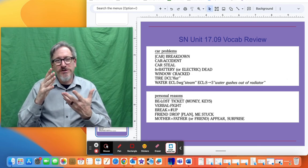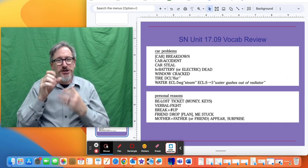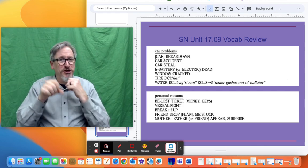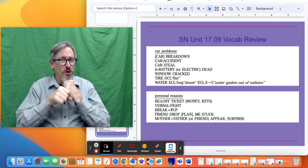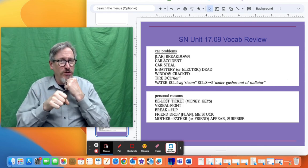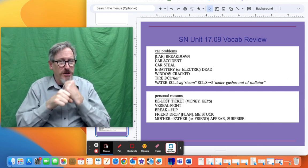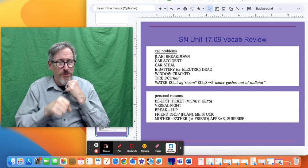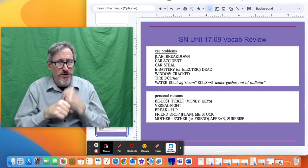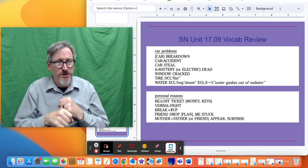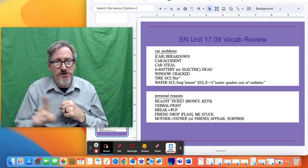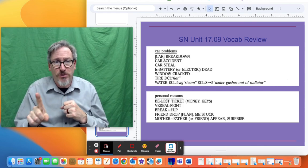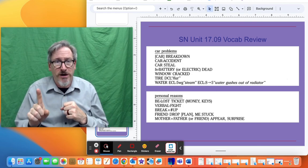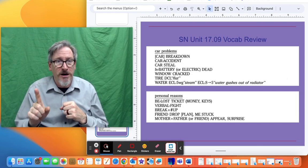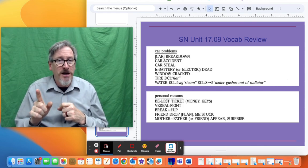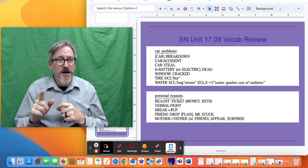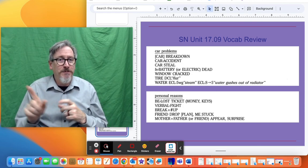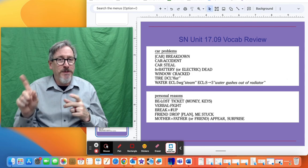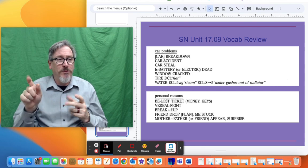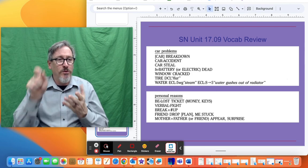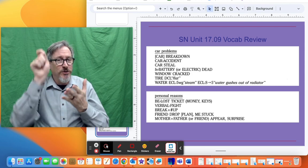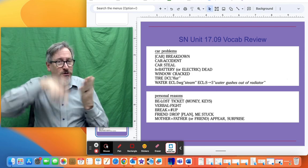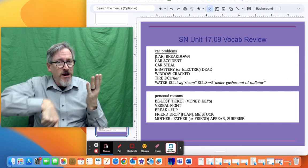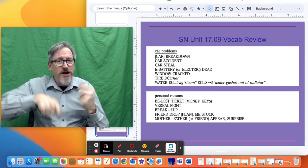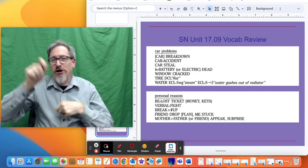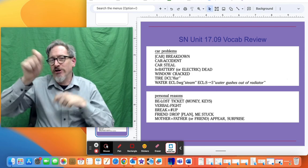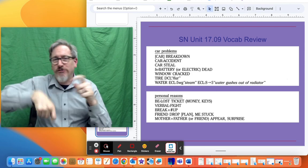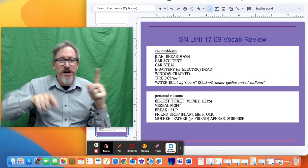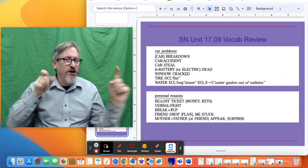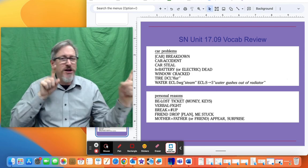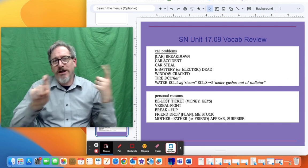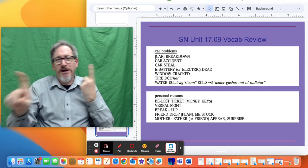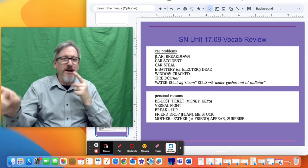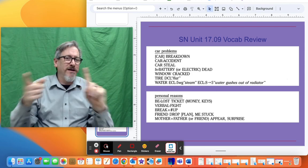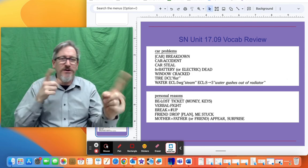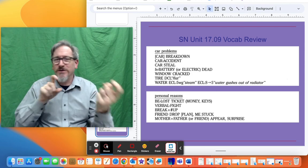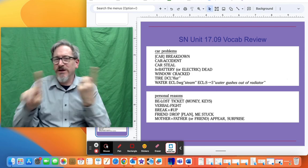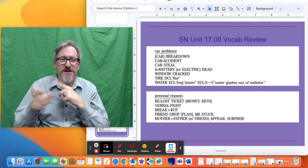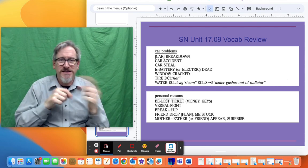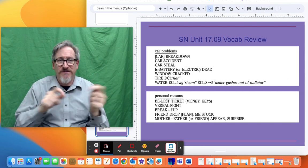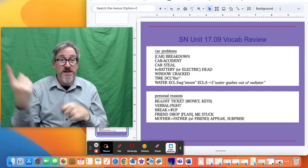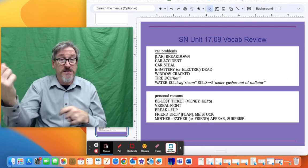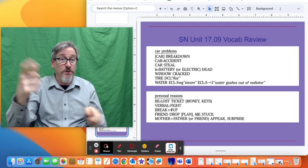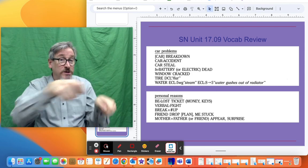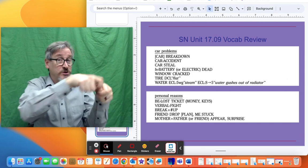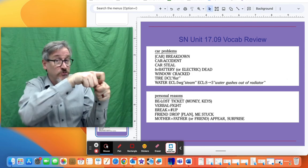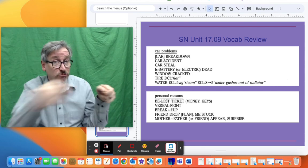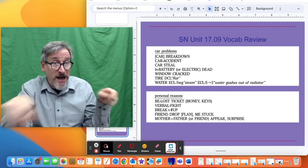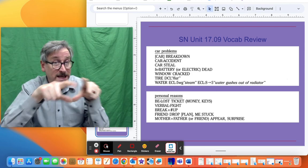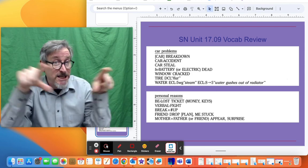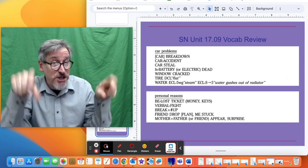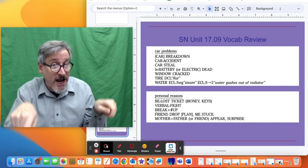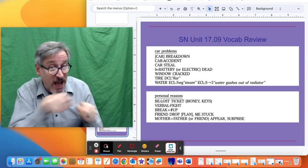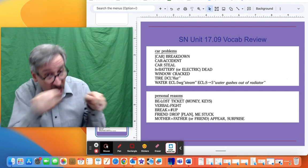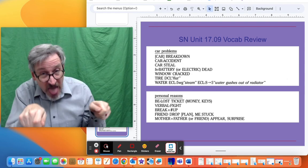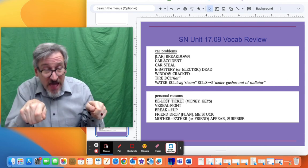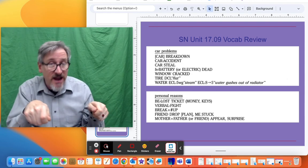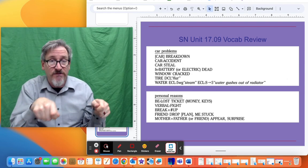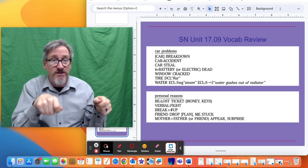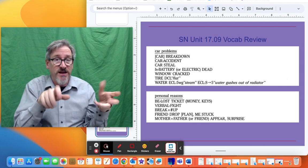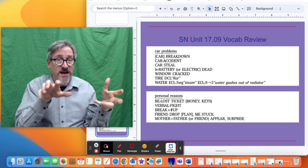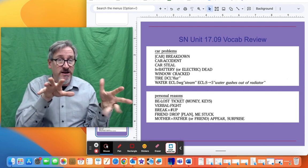those old commercials where people were doing credit card, da da da. They're doing all that stuff, and then someone wants to write a check,